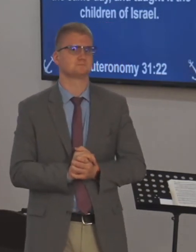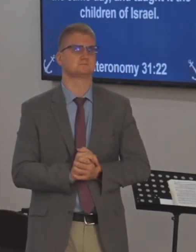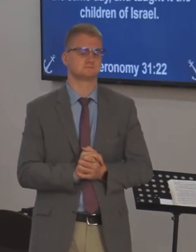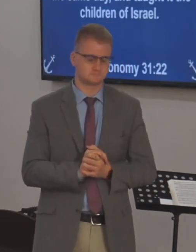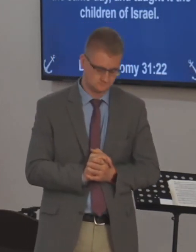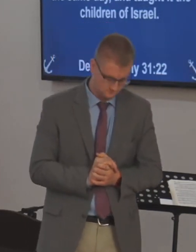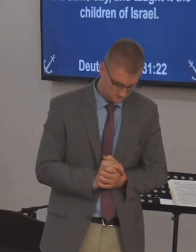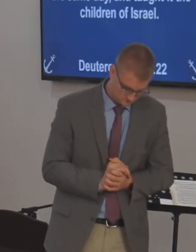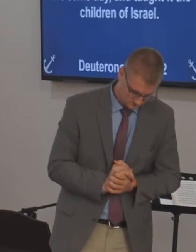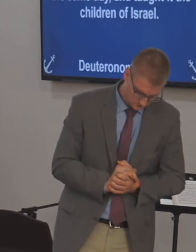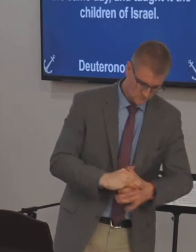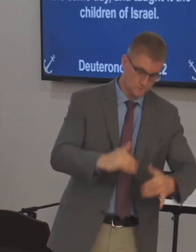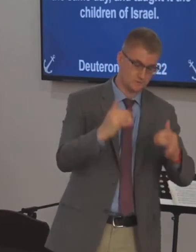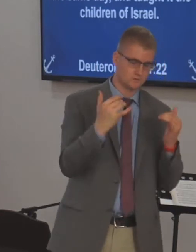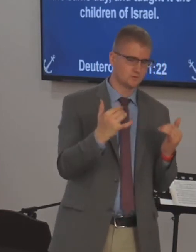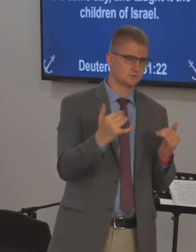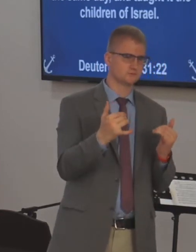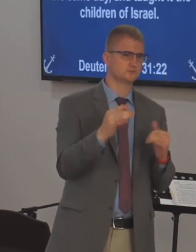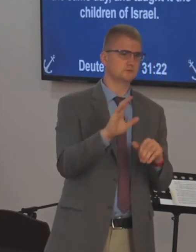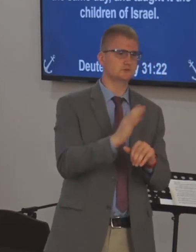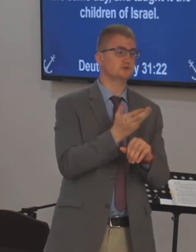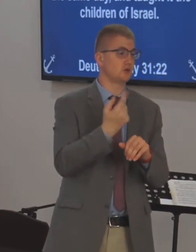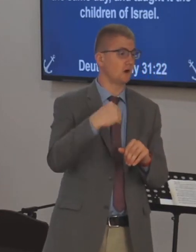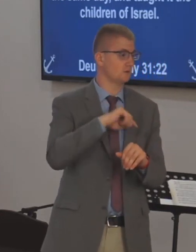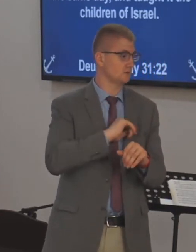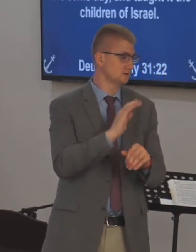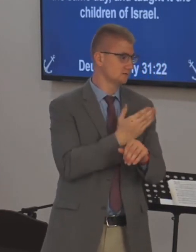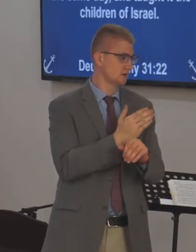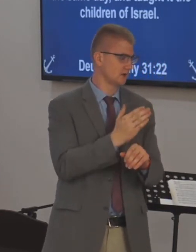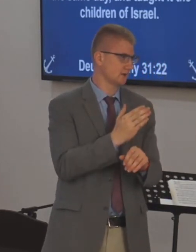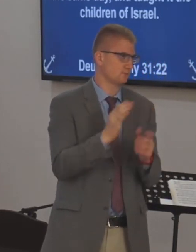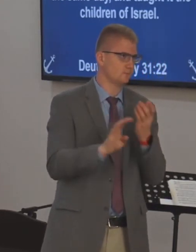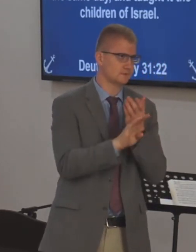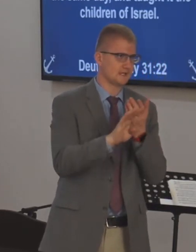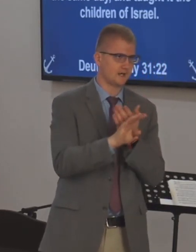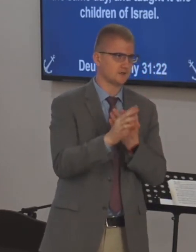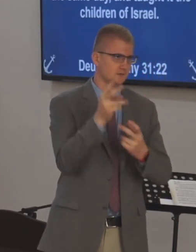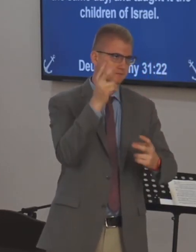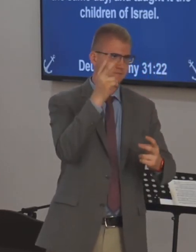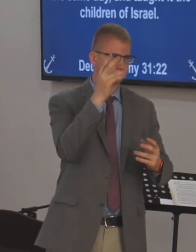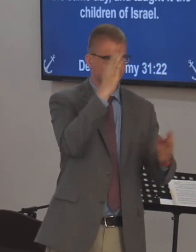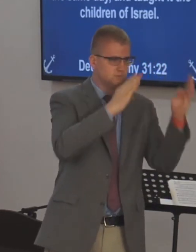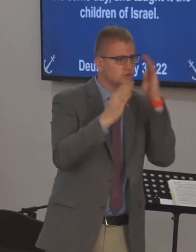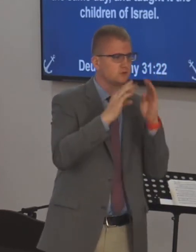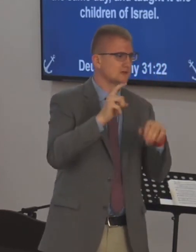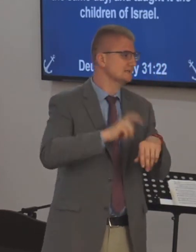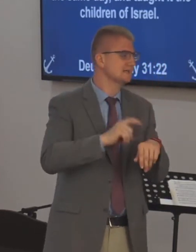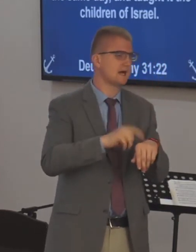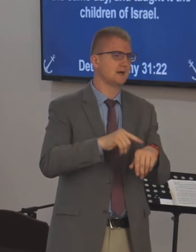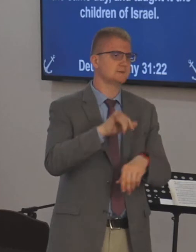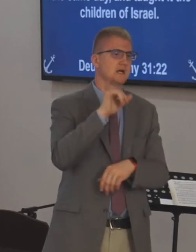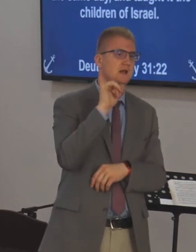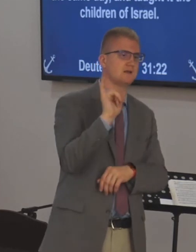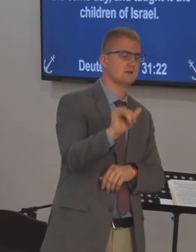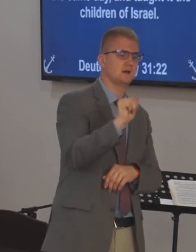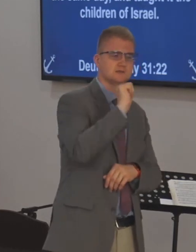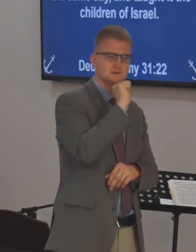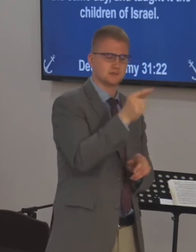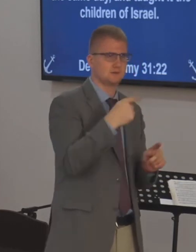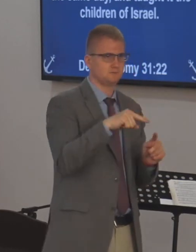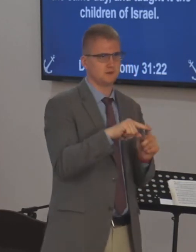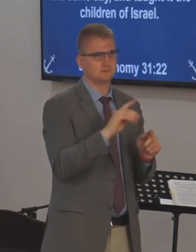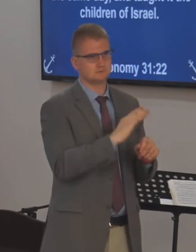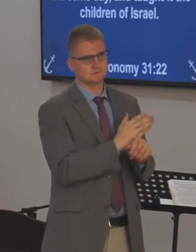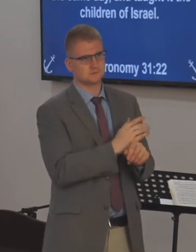Now, the song that we sang, "The Shelter in the Time of the Storm," that isn't about what the song that we're going to look